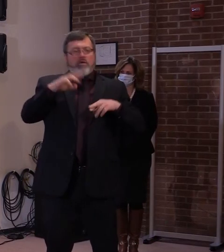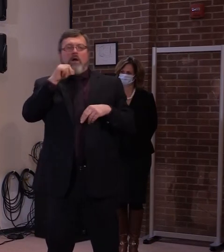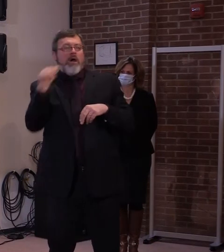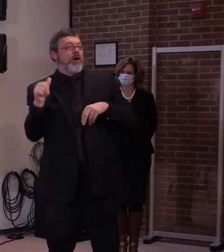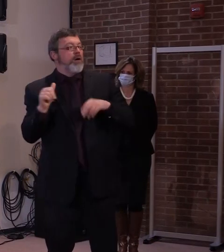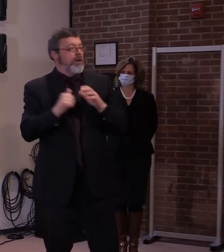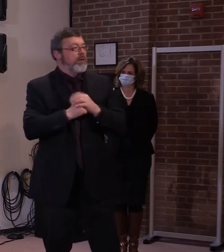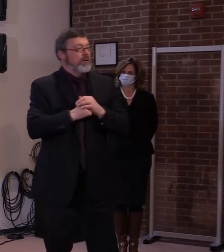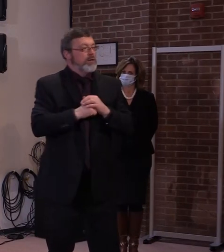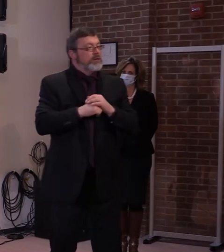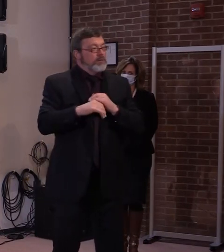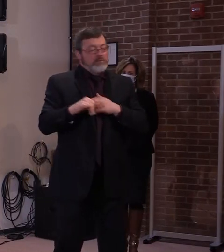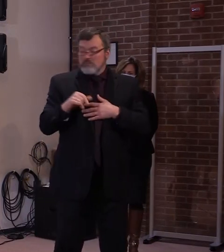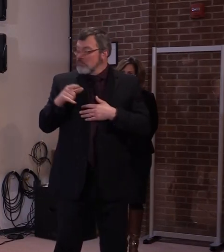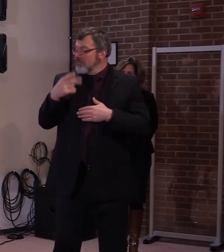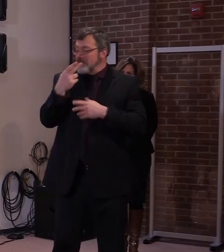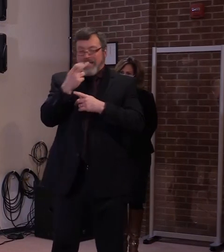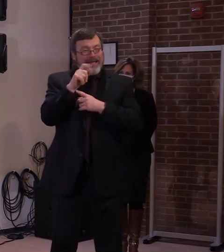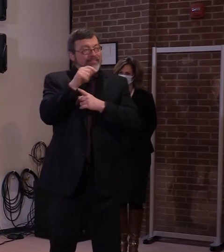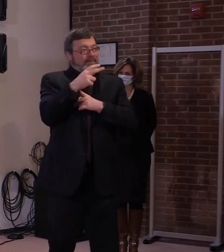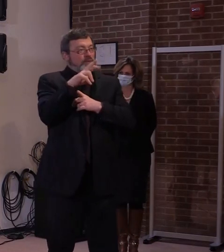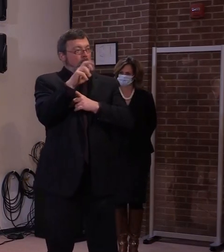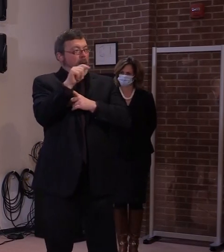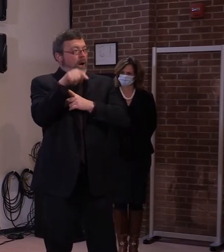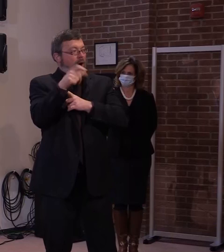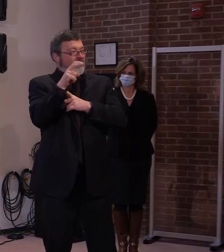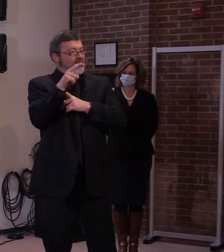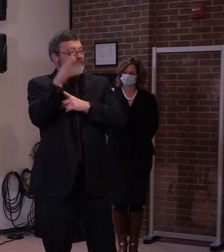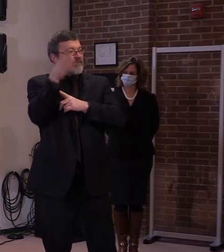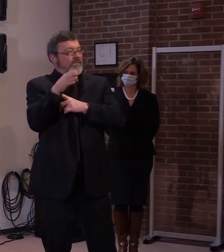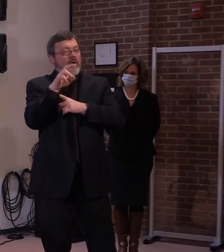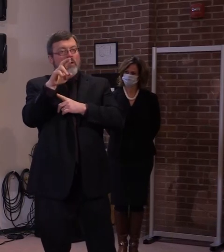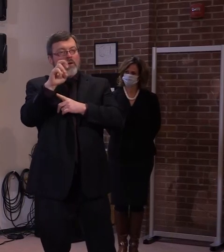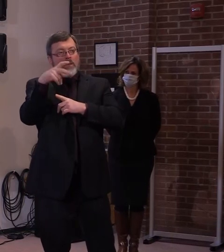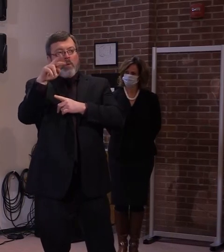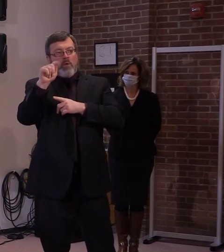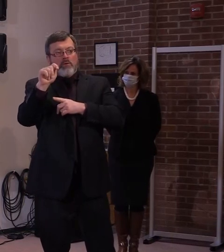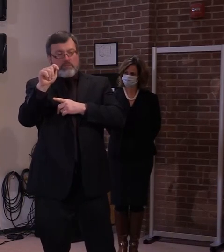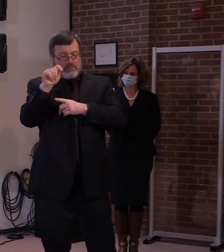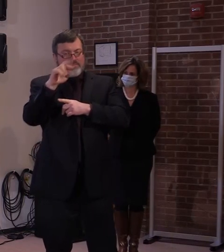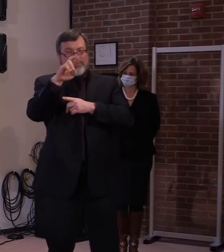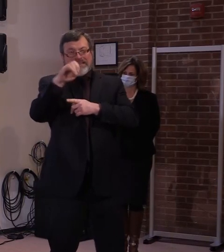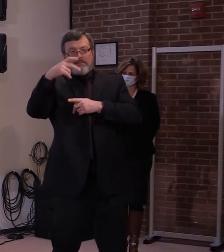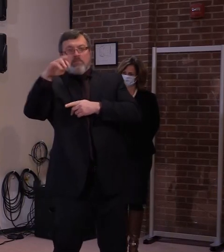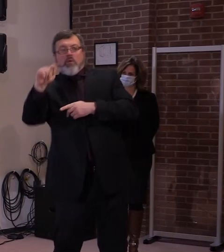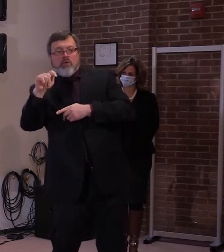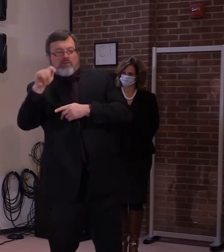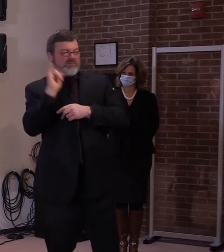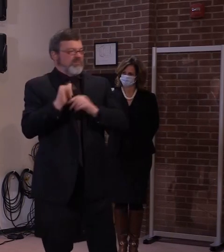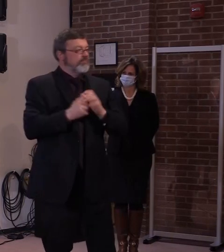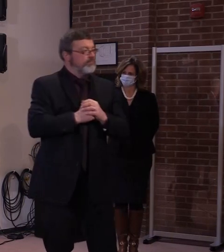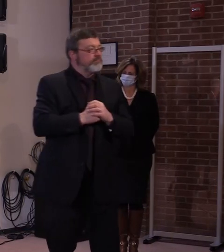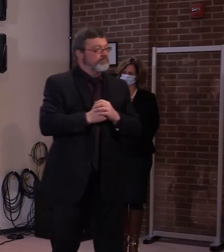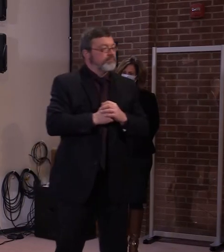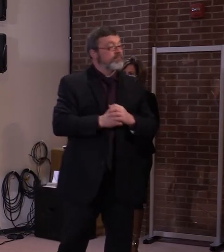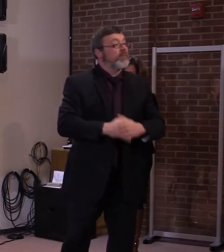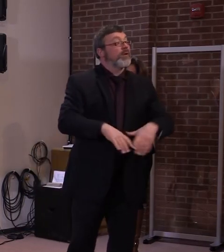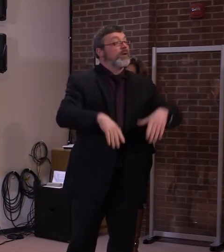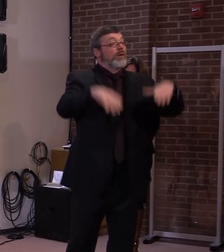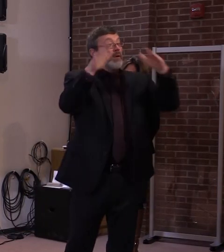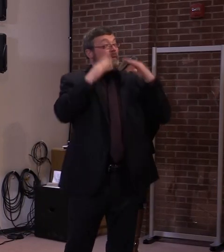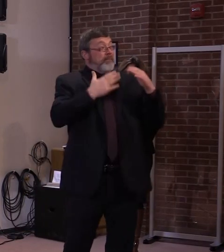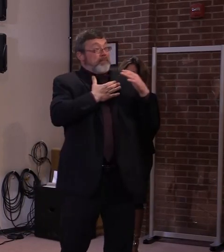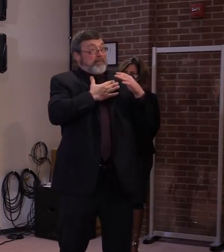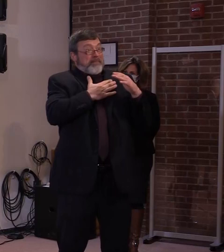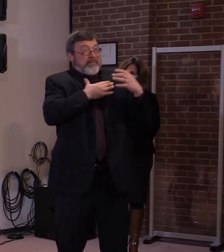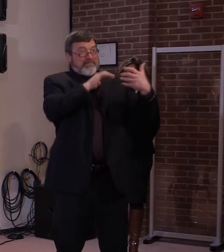healthvermont.gov/report results. On slide three, as you can see, we are also have partner organizations distributing take-home